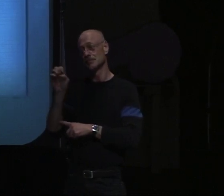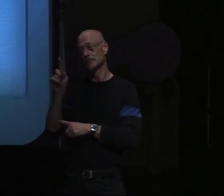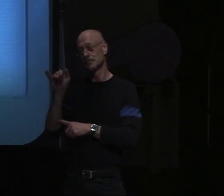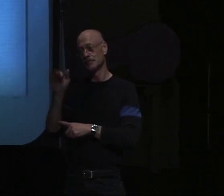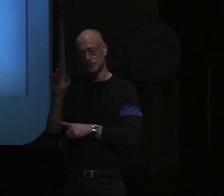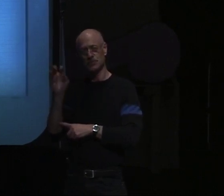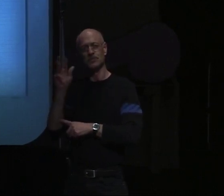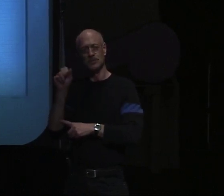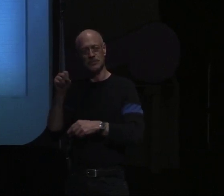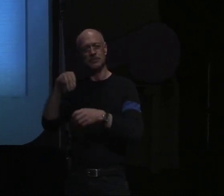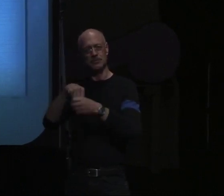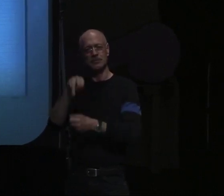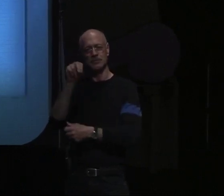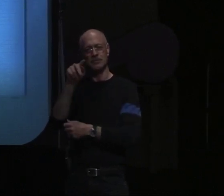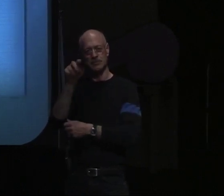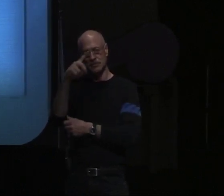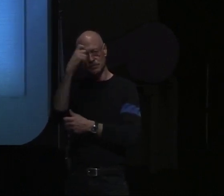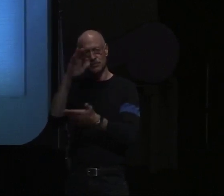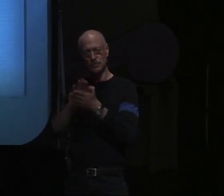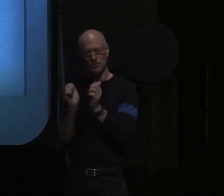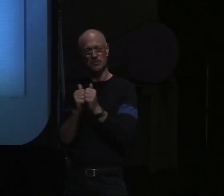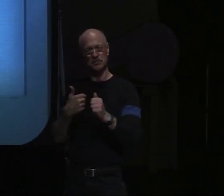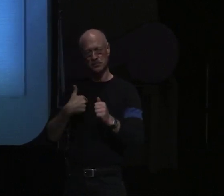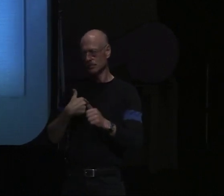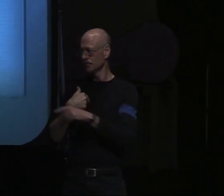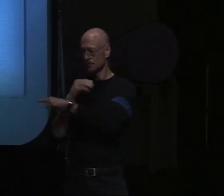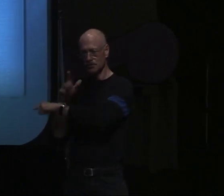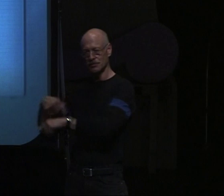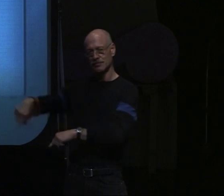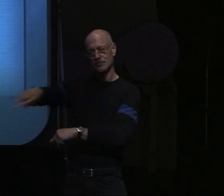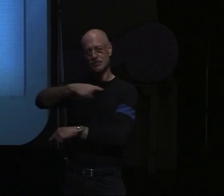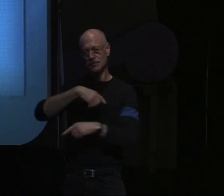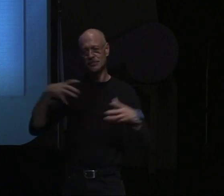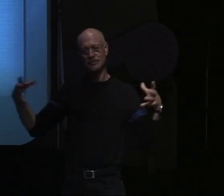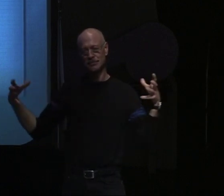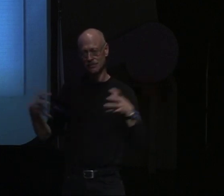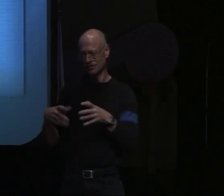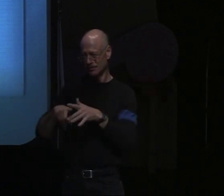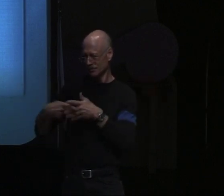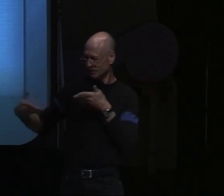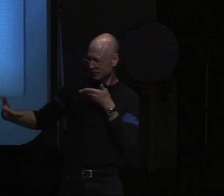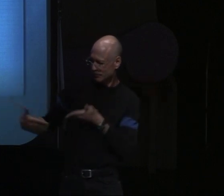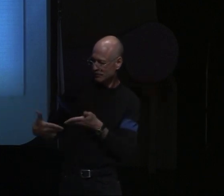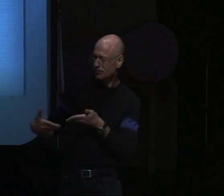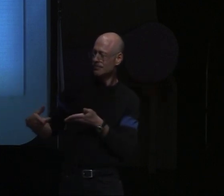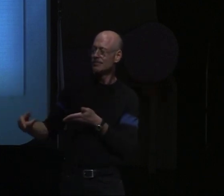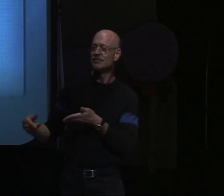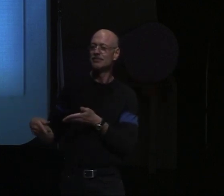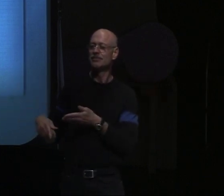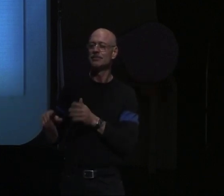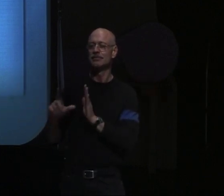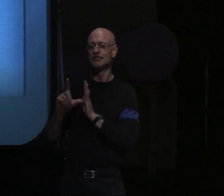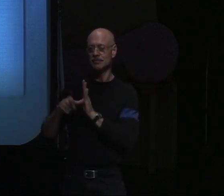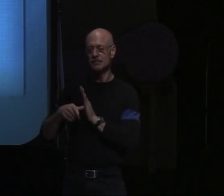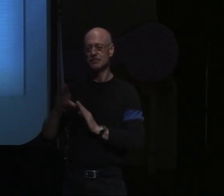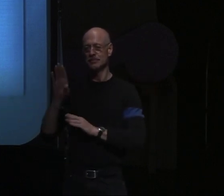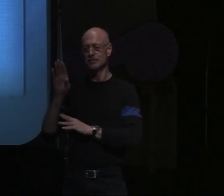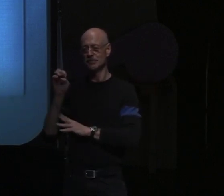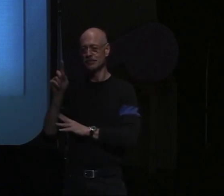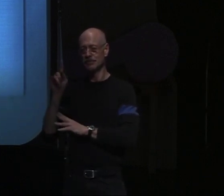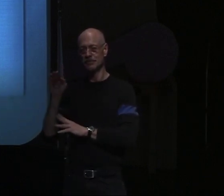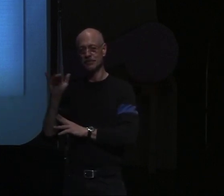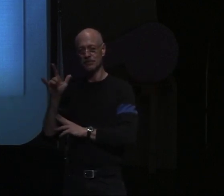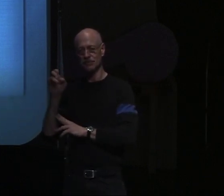As I interacted with other deaf friends, not just Mary Beth Miller, but other deaf friends that I had met in the summer, we talked about the